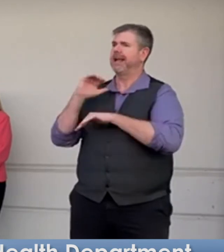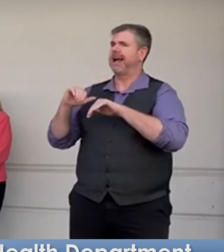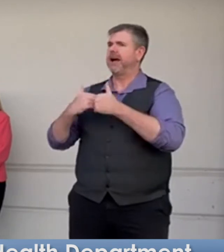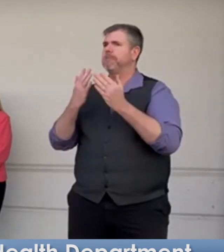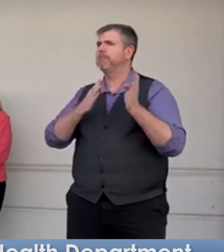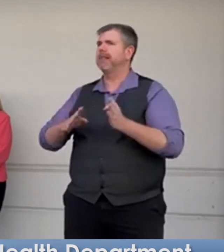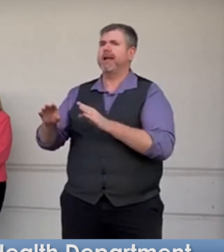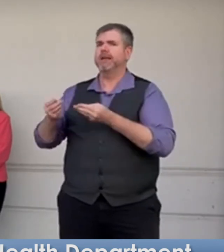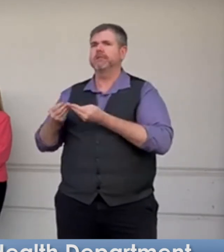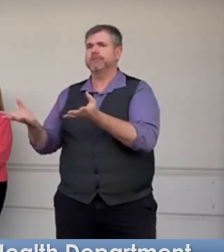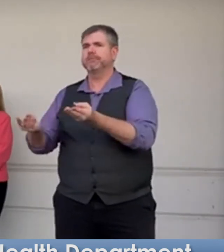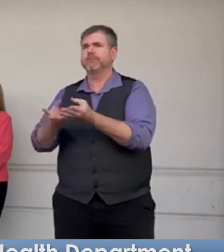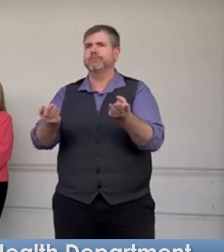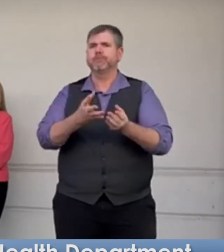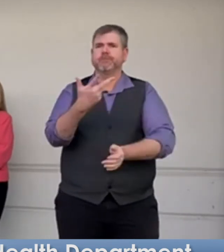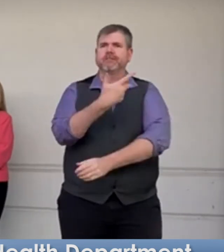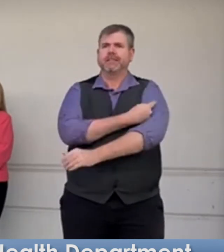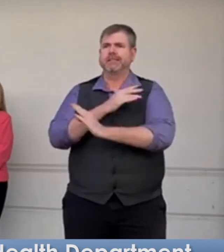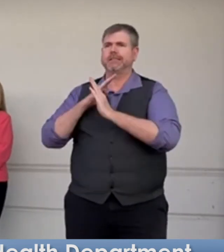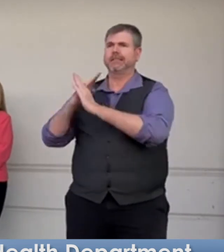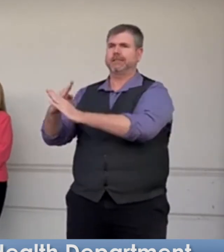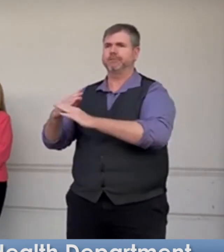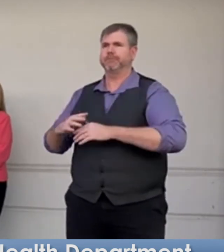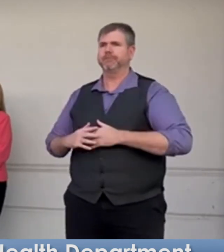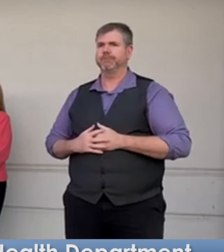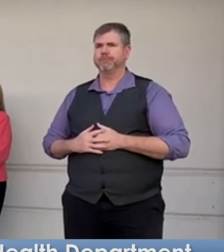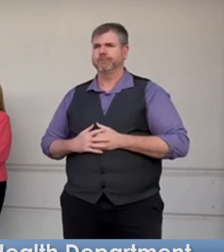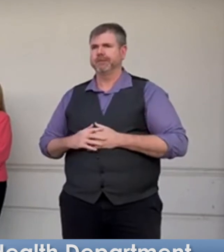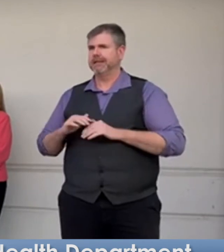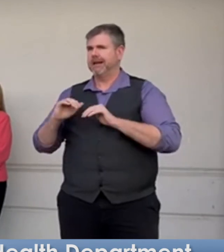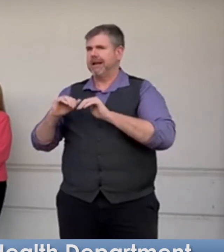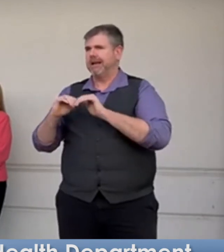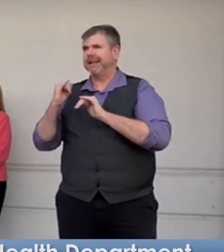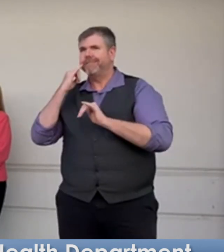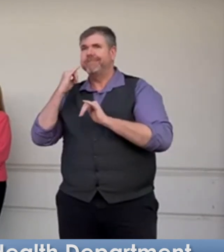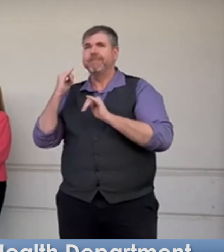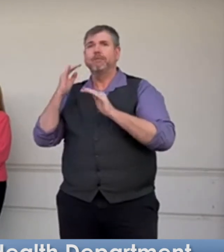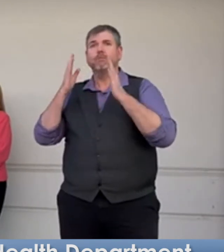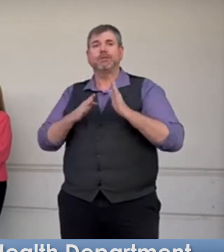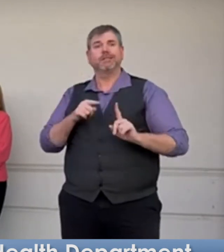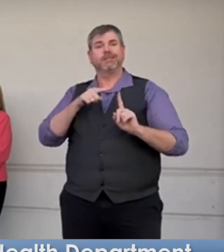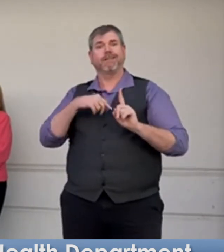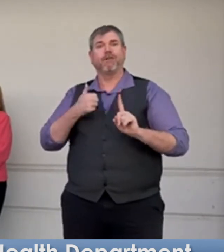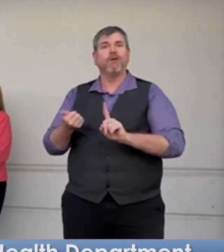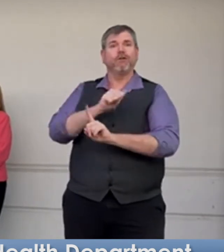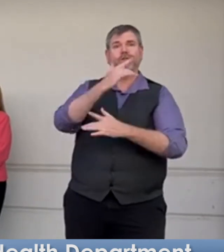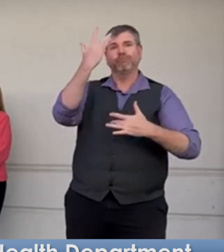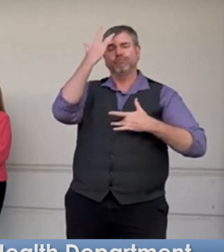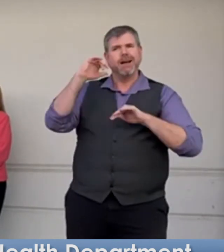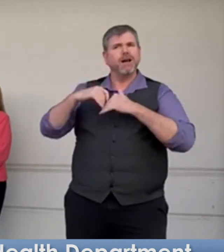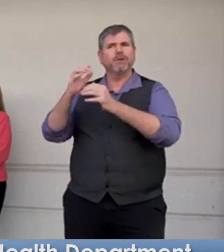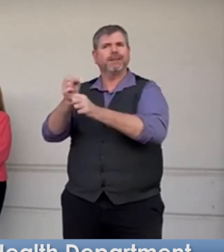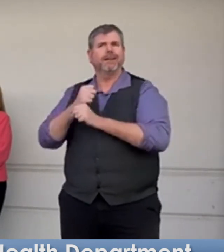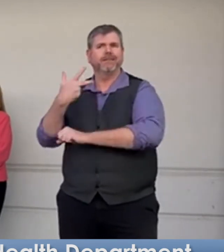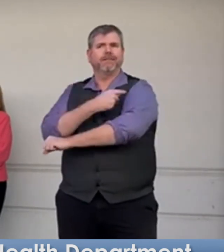get access to the vaccine first. So the question is again around the vaccine and the county's